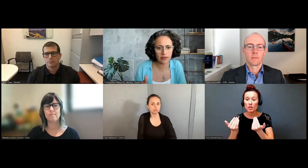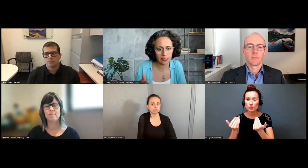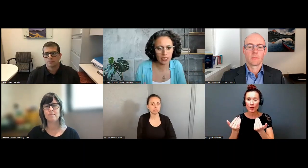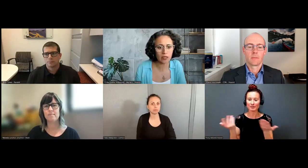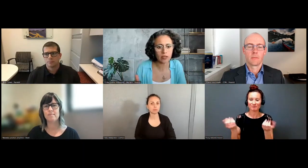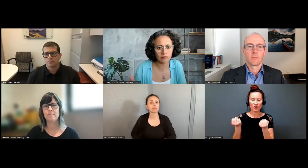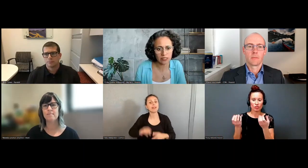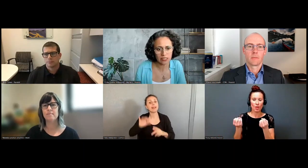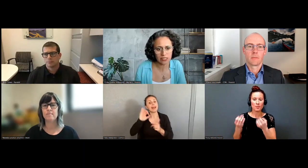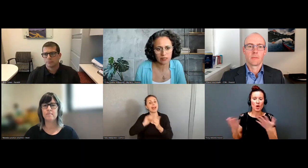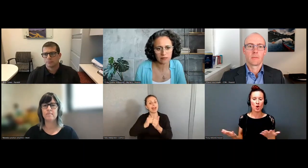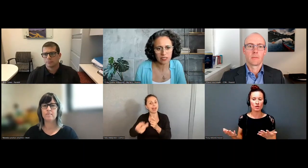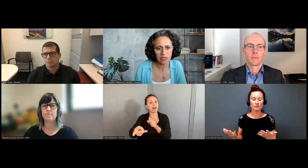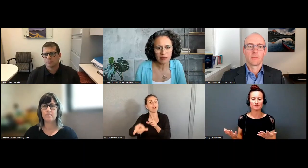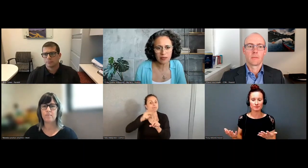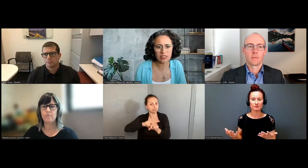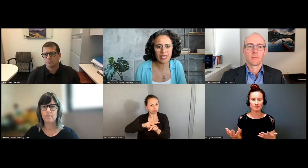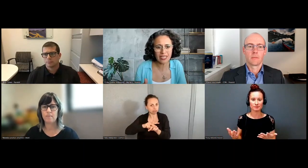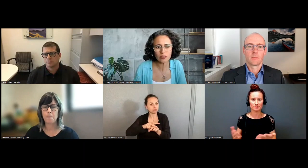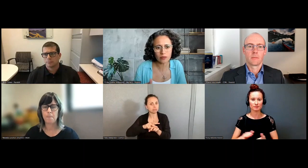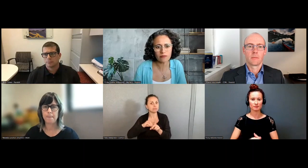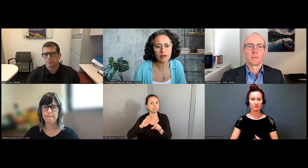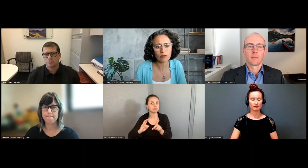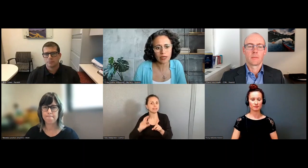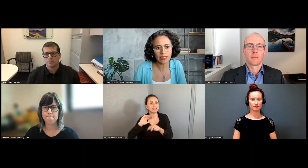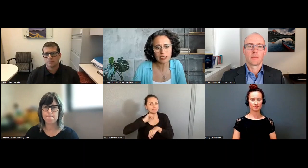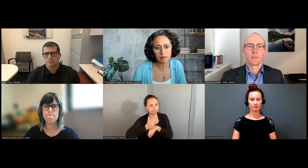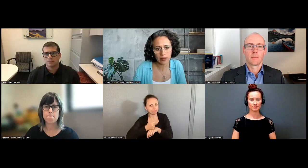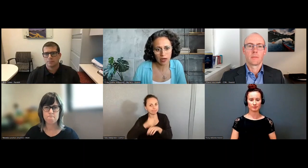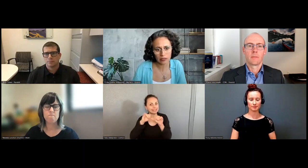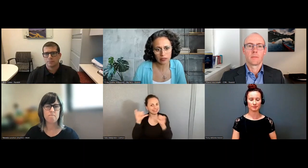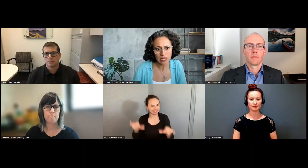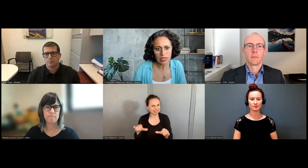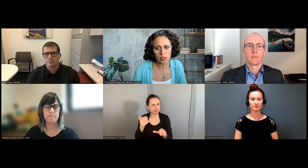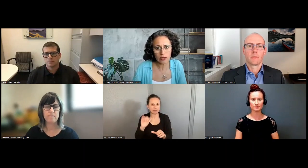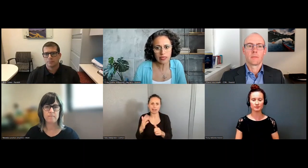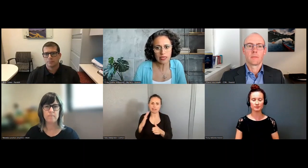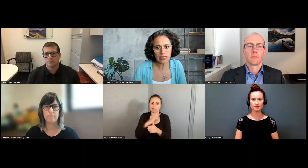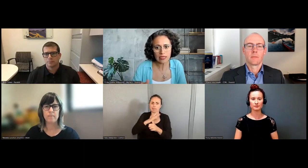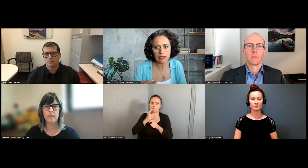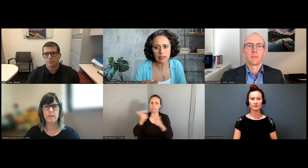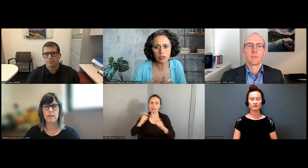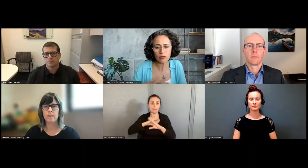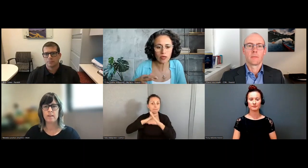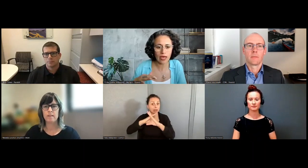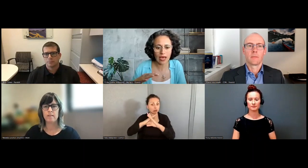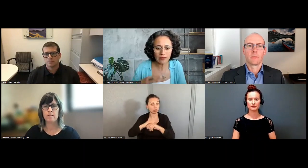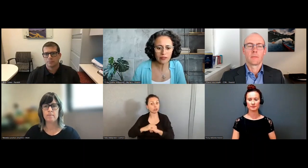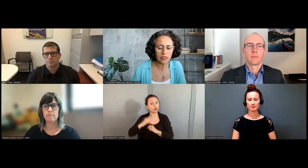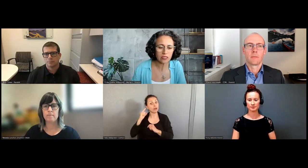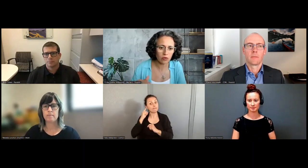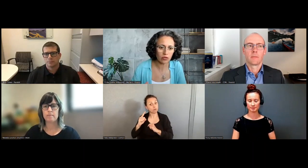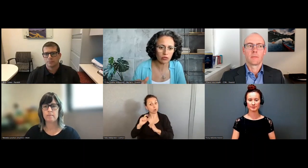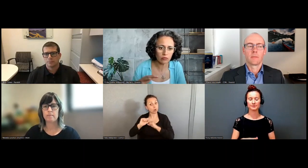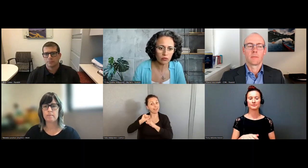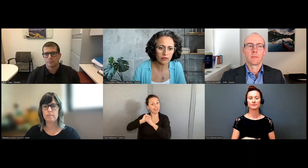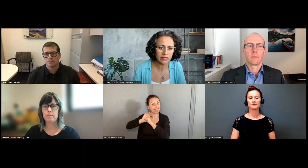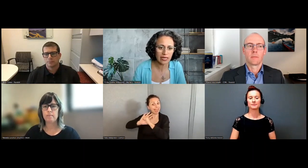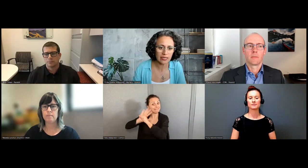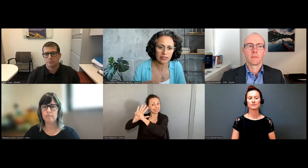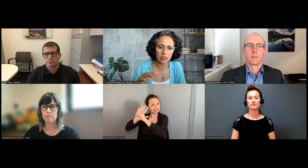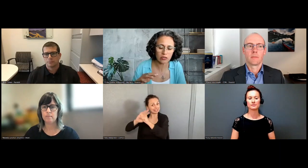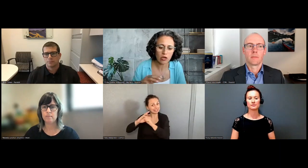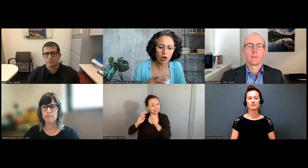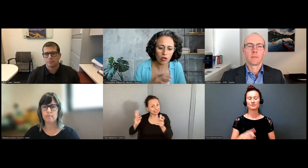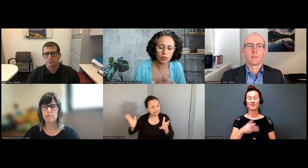to bring in and really the flow of the siloing of systems, because that is one of the greatest barriers. So I think in terms of the advocacy work to move this